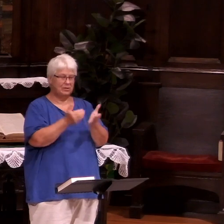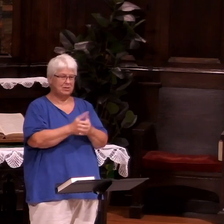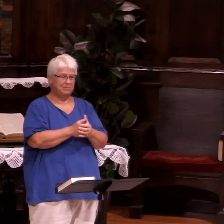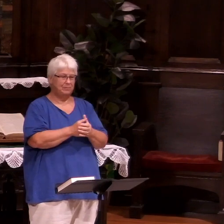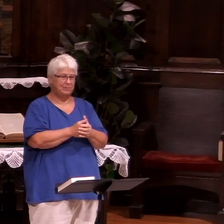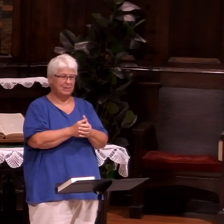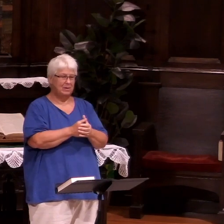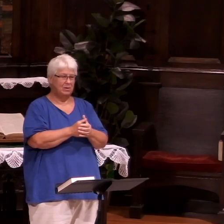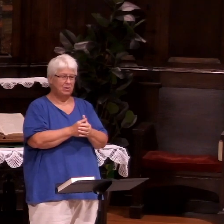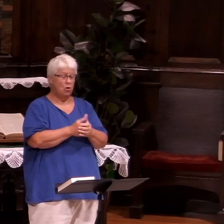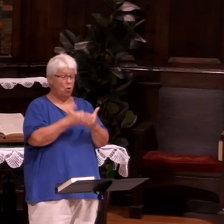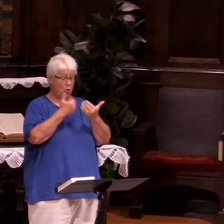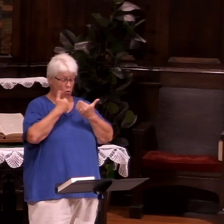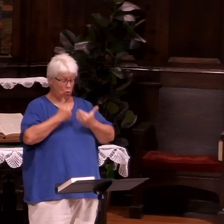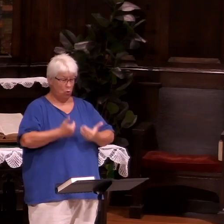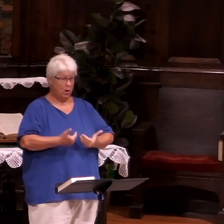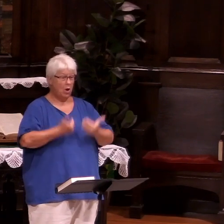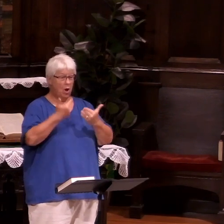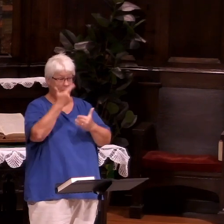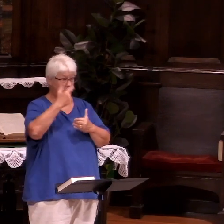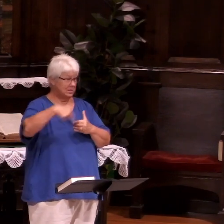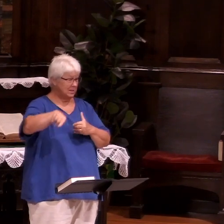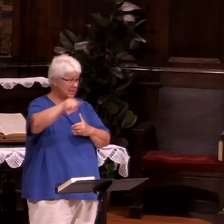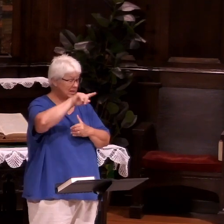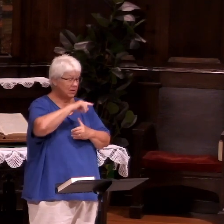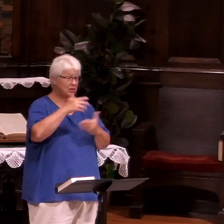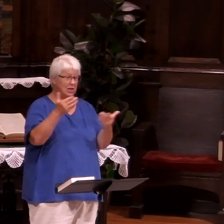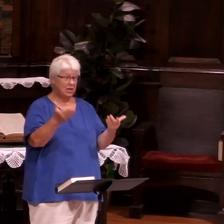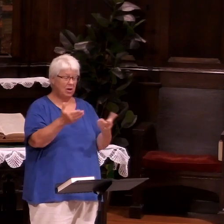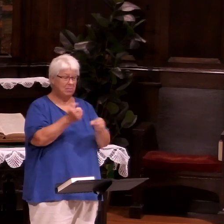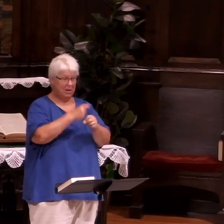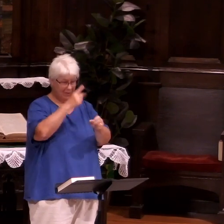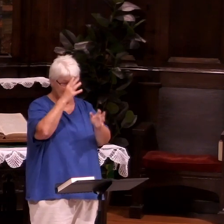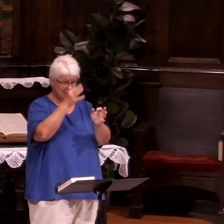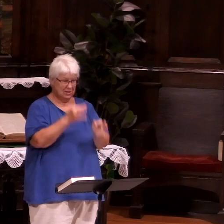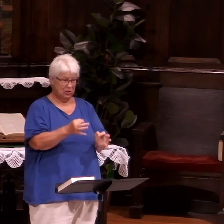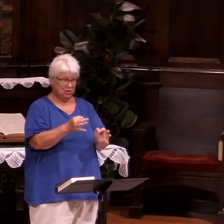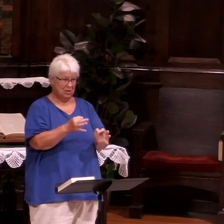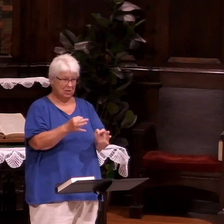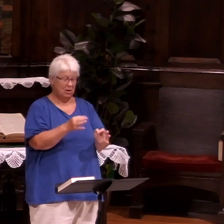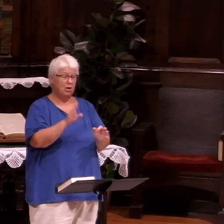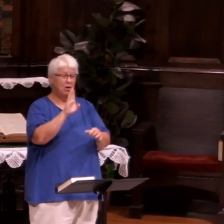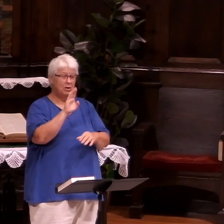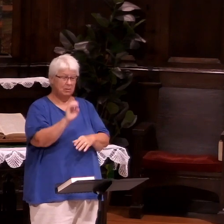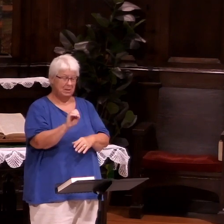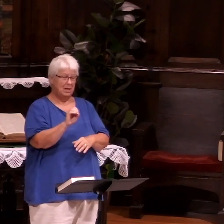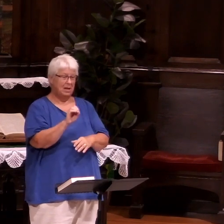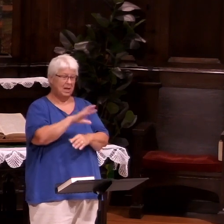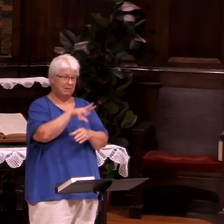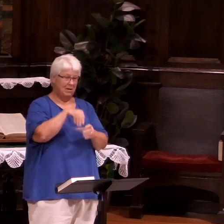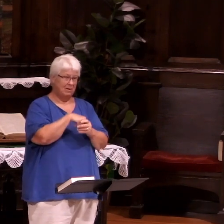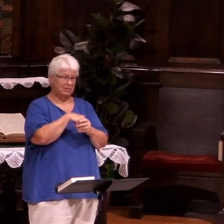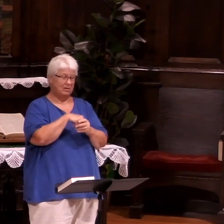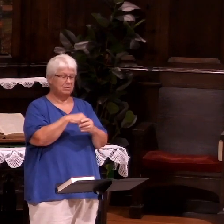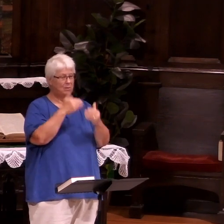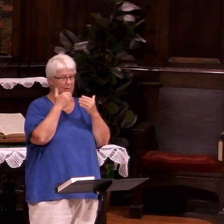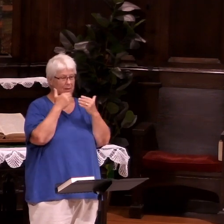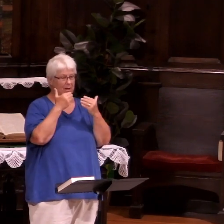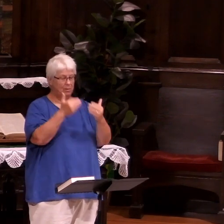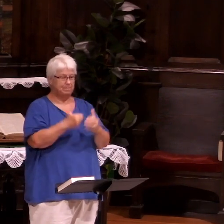are only who we are because each and every one of you have made the decision to be a part of it. So thank